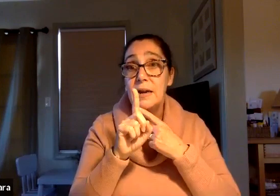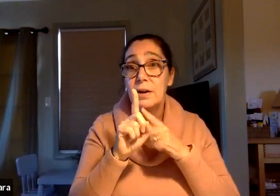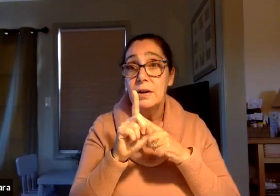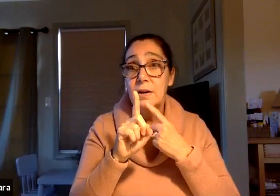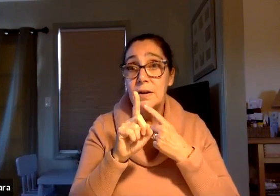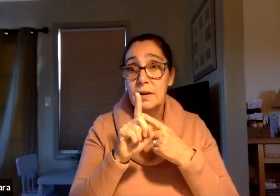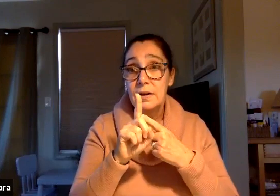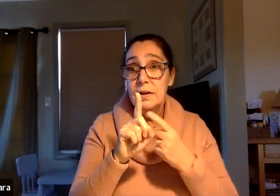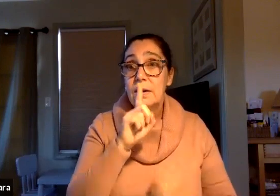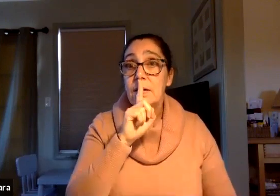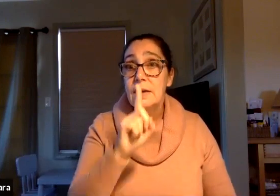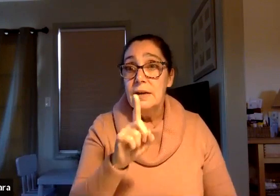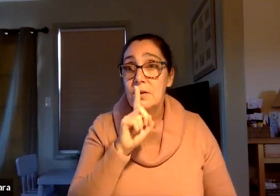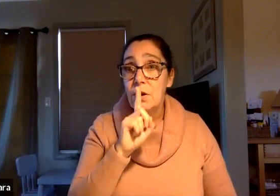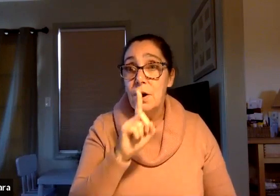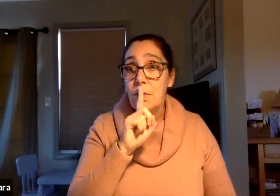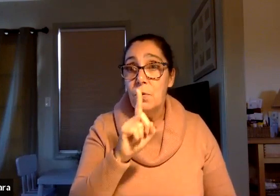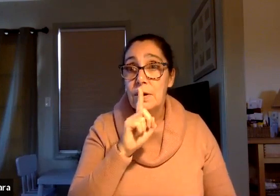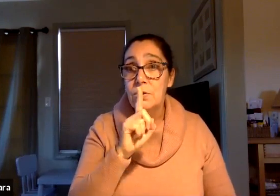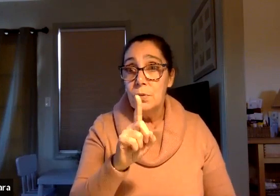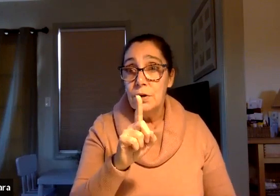here. Is, are, was, were.